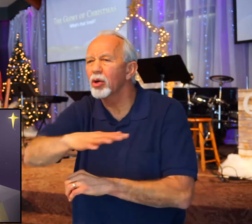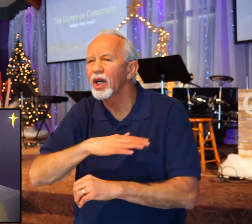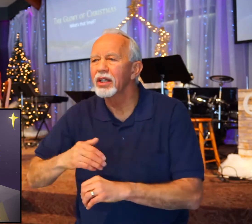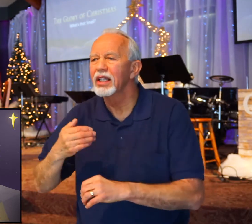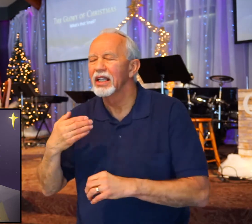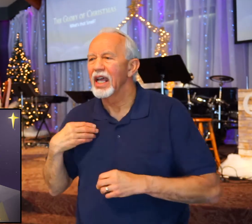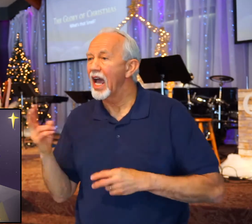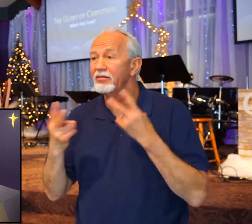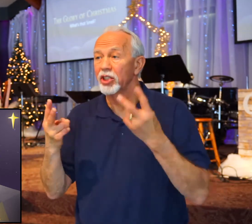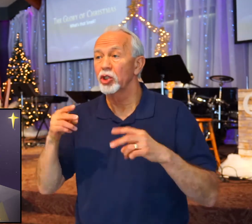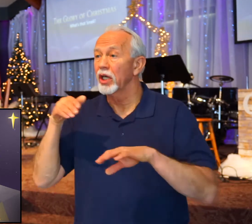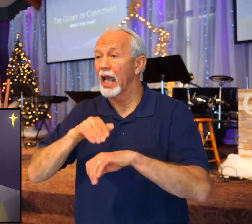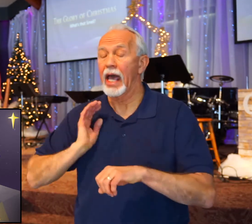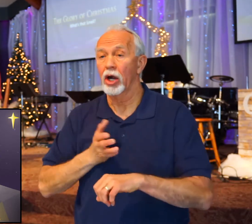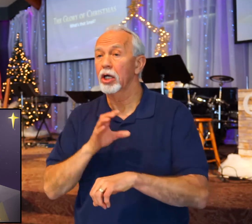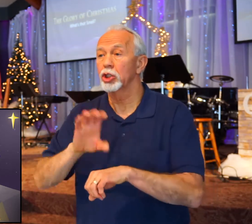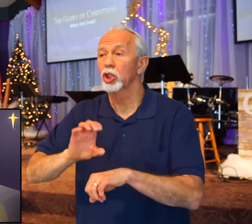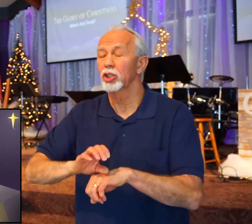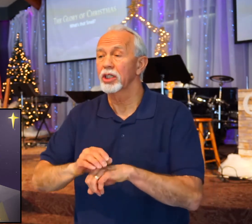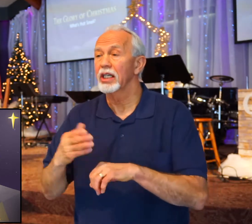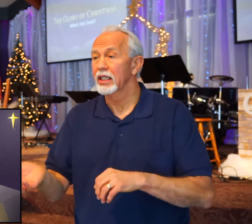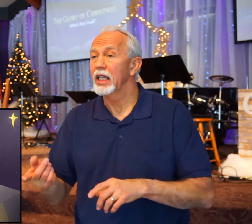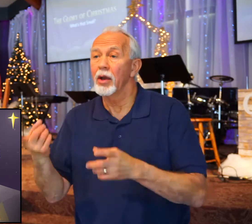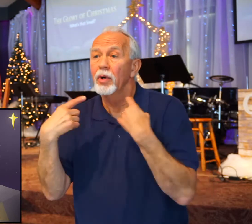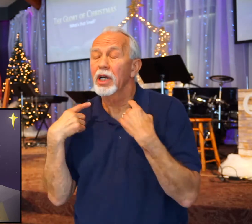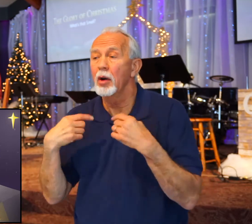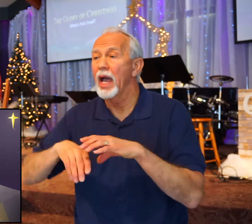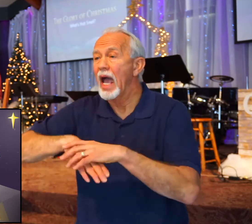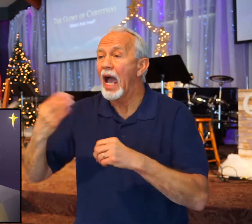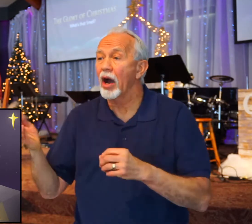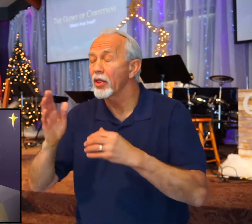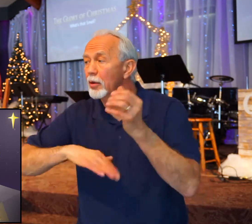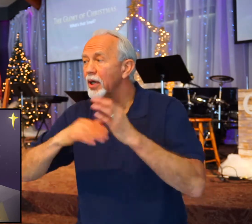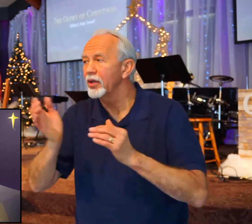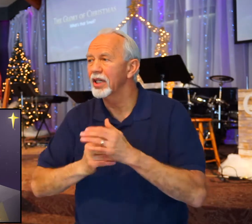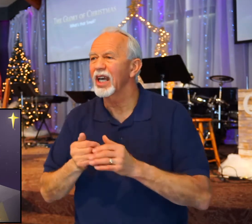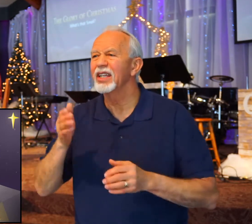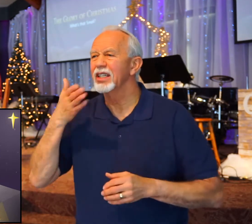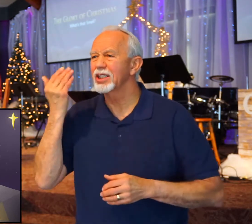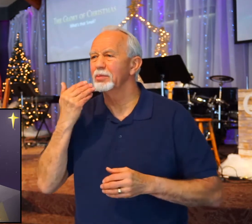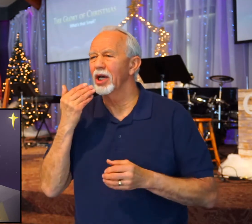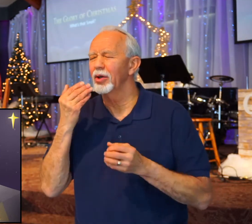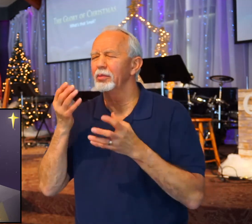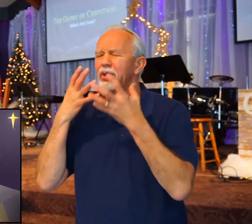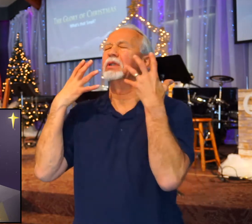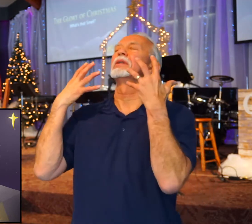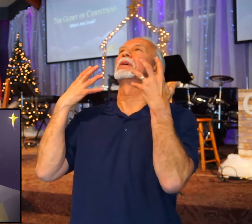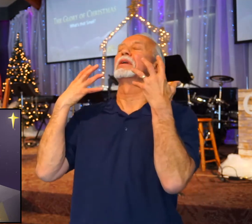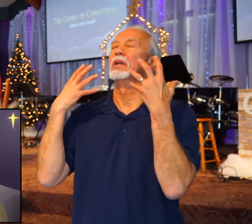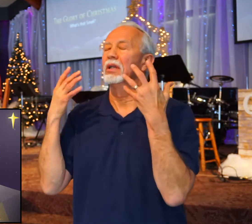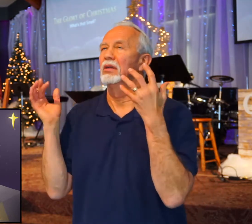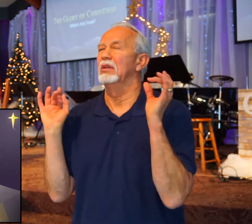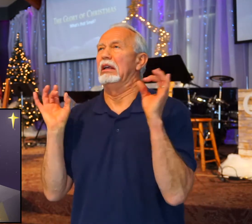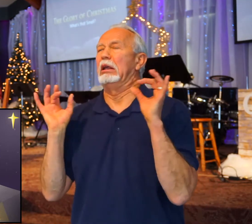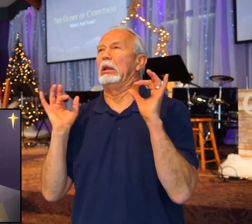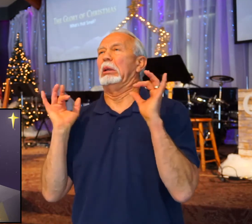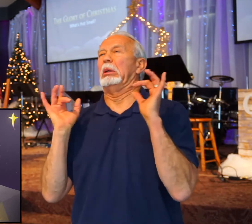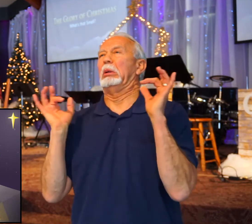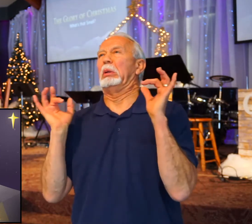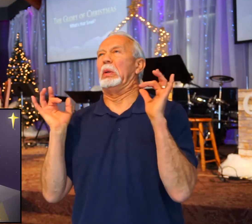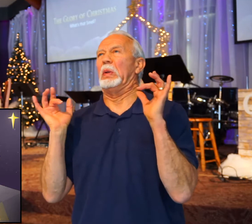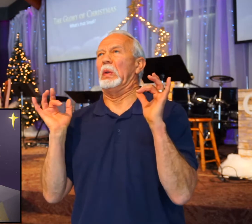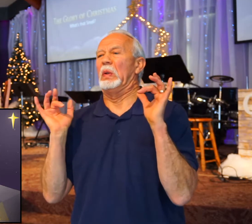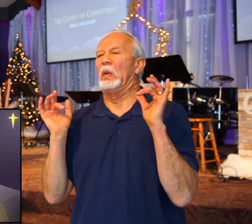have guests at our church, they would come out of the church building and the smell would hit them in the face, the smell of country, you know. And they would be